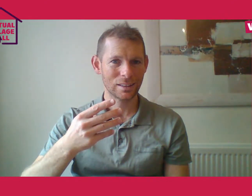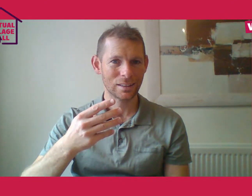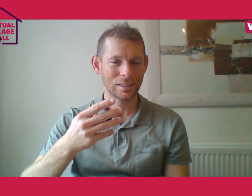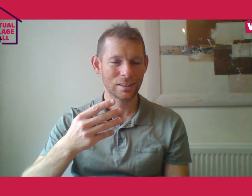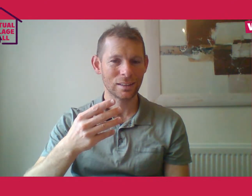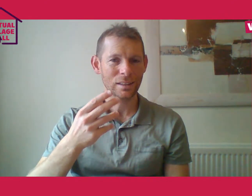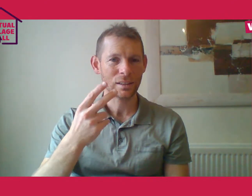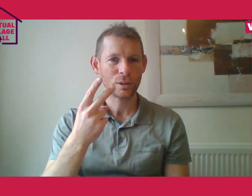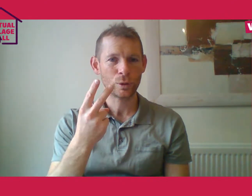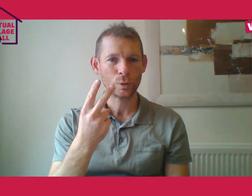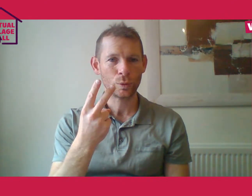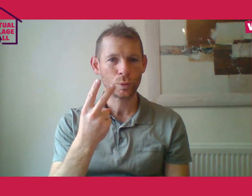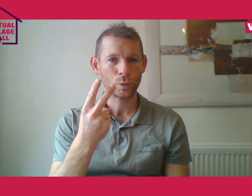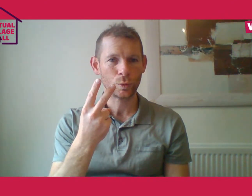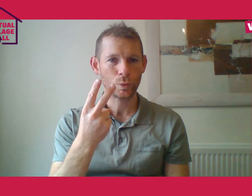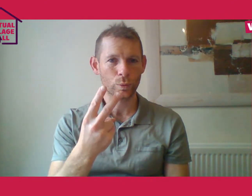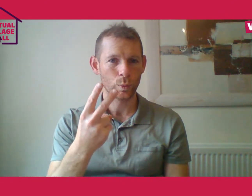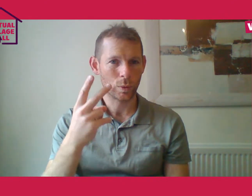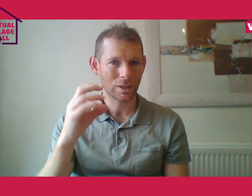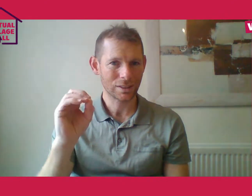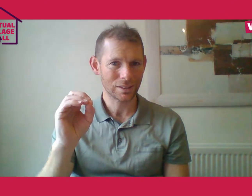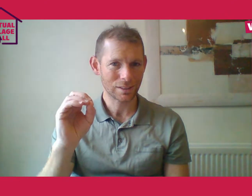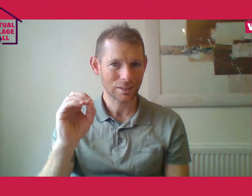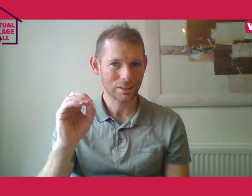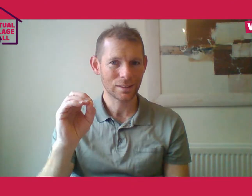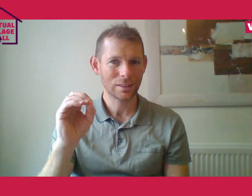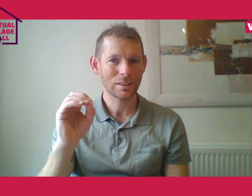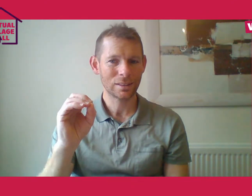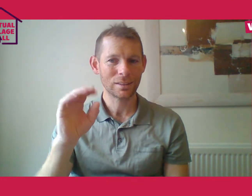19, and 20.